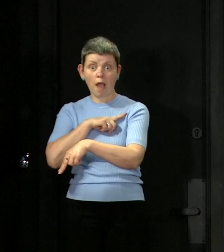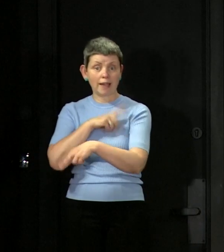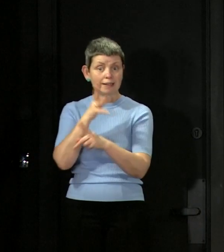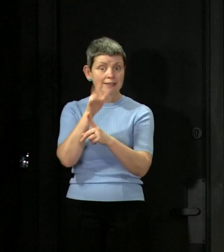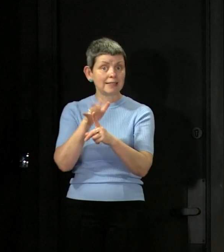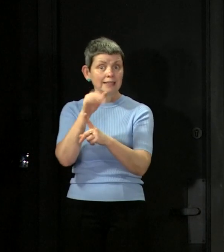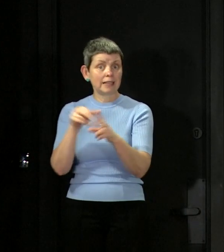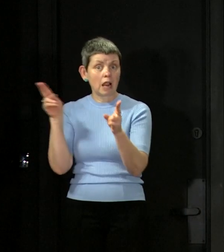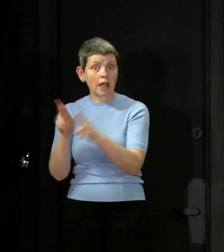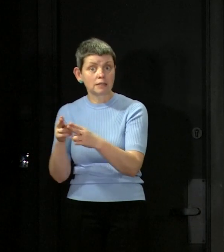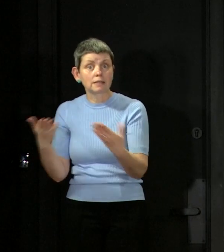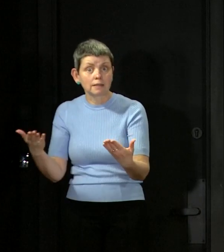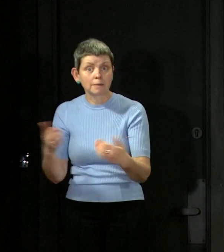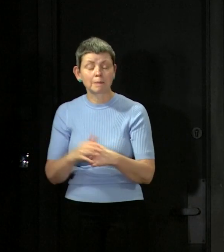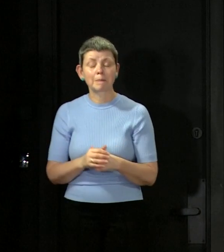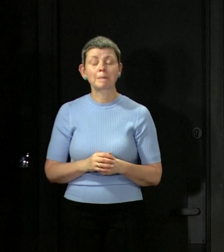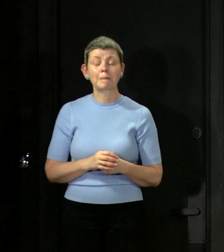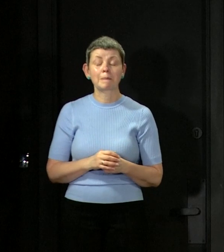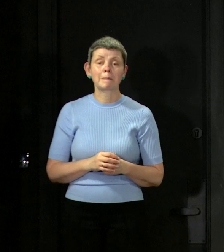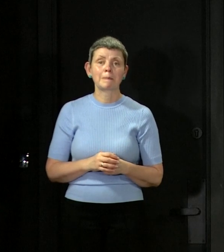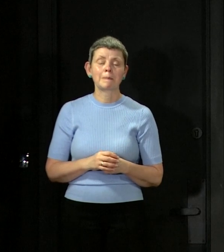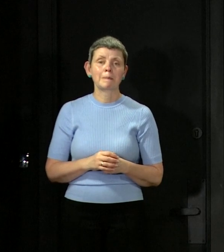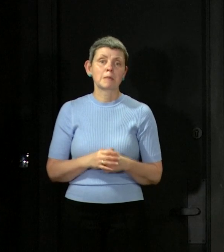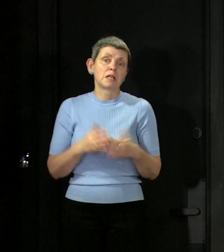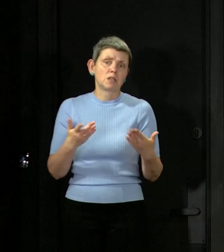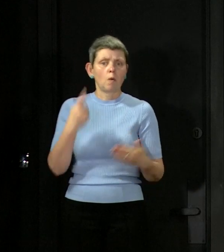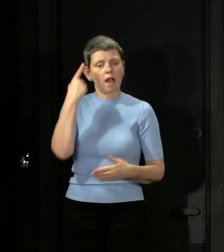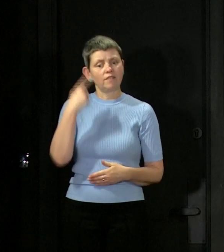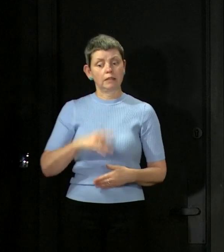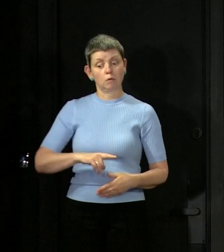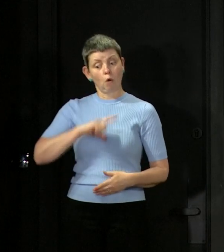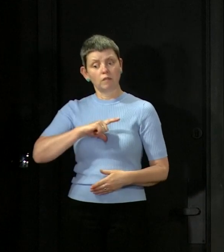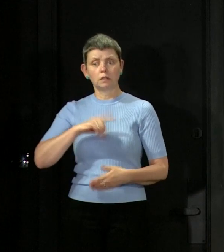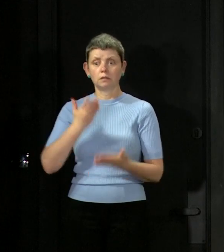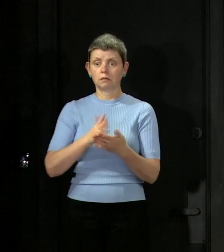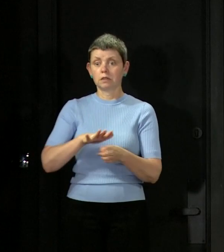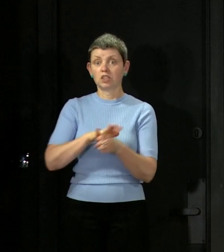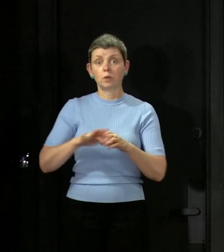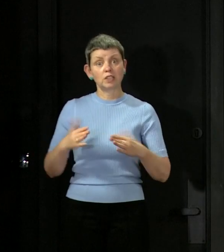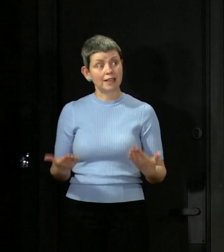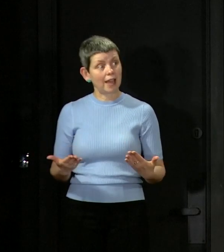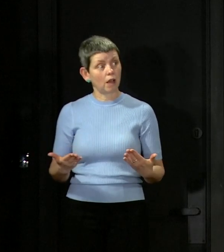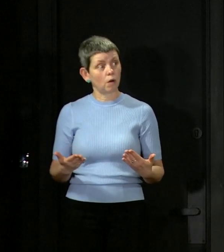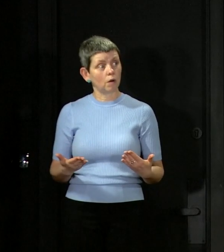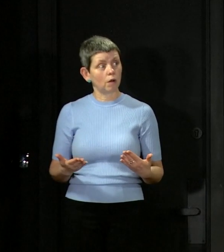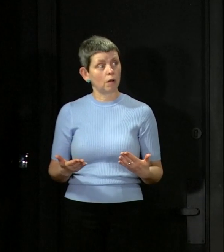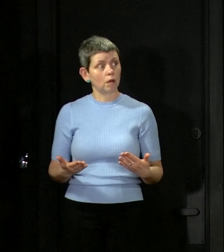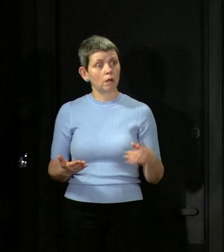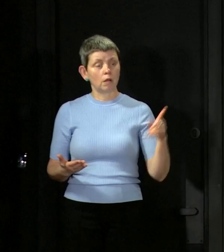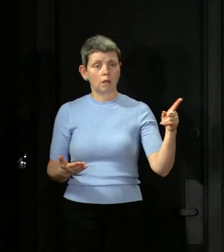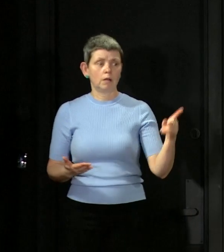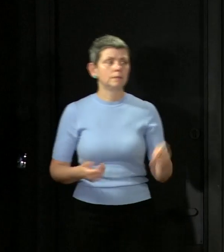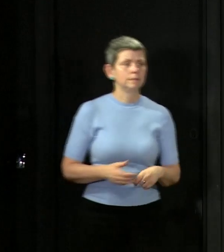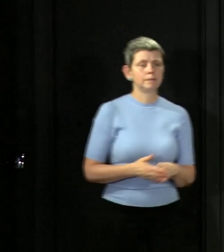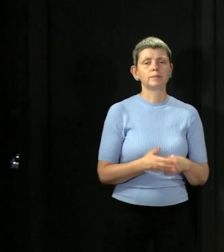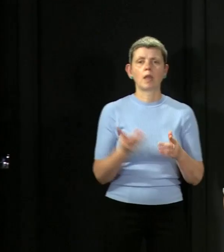tested and their contacts traced. So I'm confident in the position right now. I'll hand over to Jason about Western